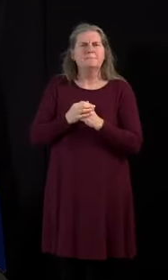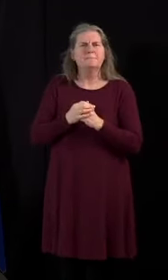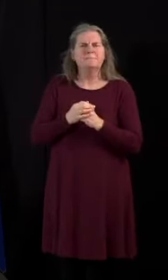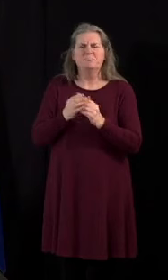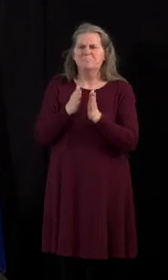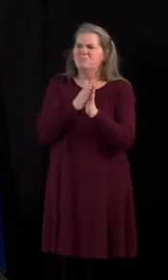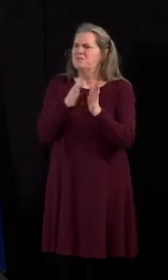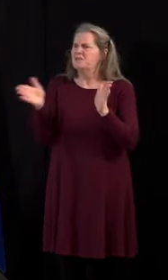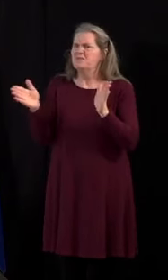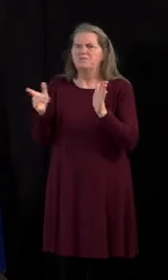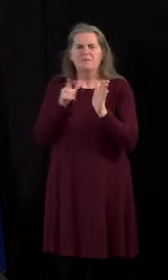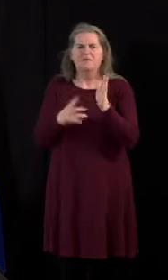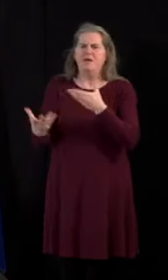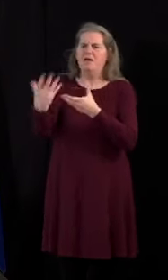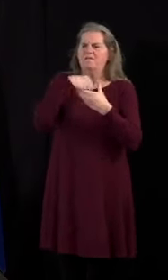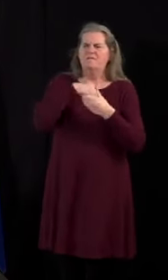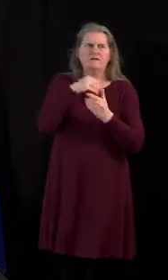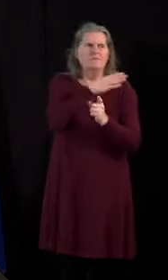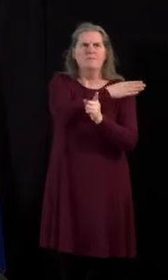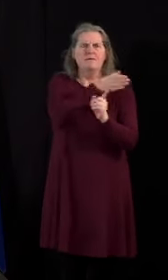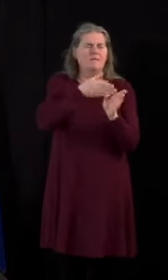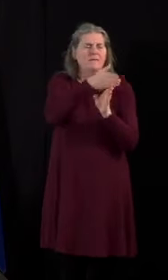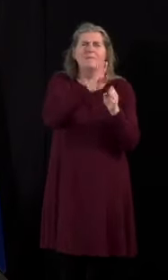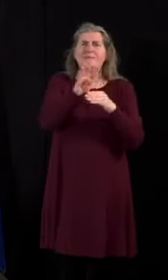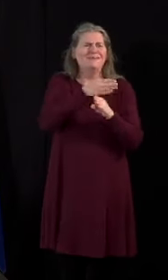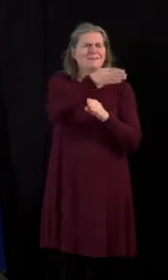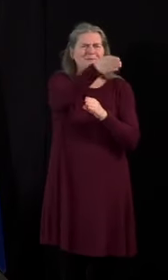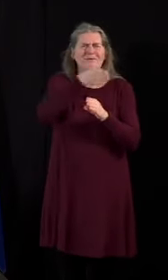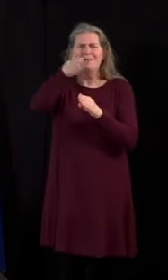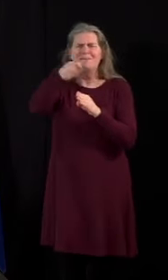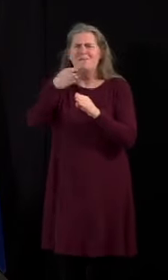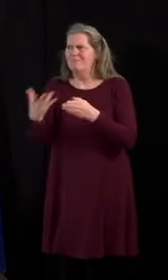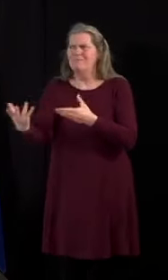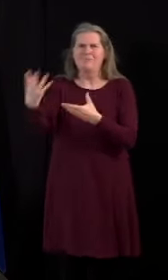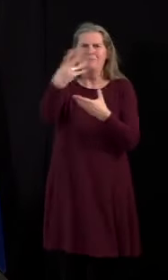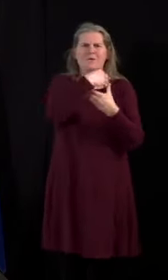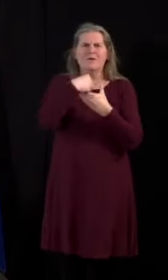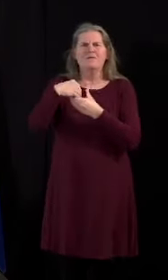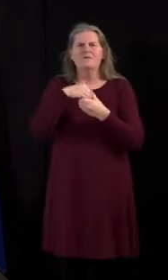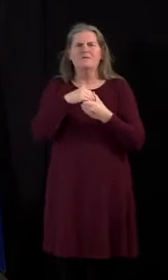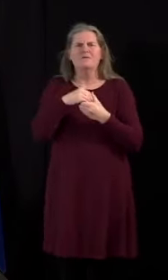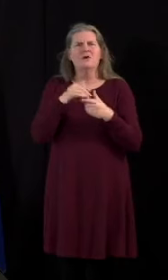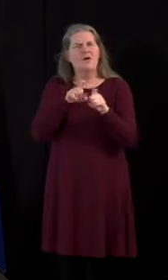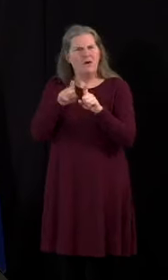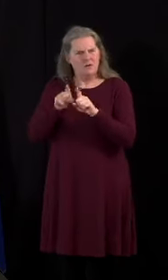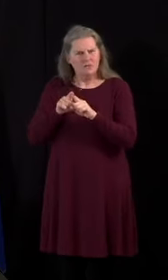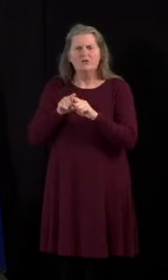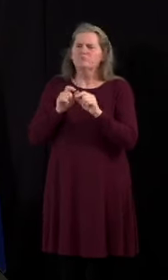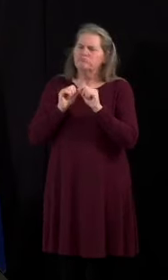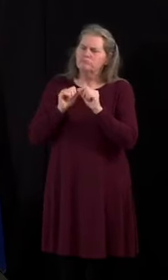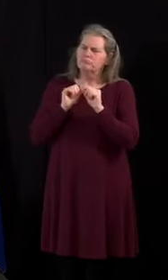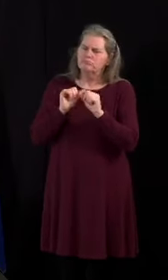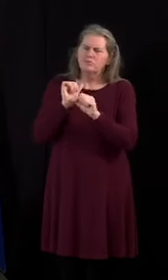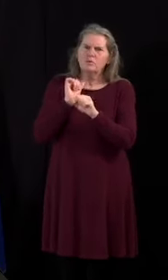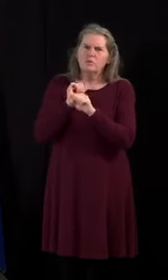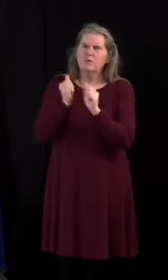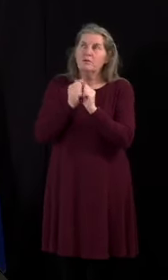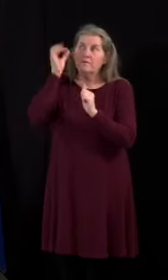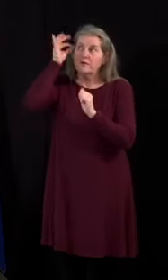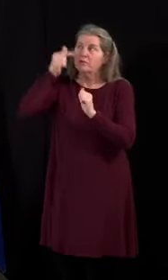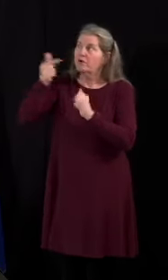including a broad range of stakeholders from all sectors. And there's also a significant amount of ongoing work with the Government